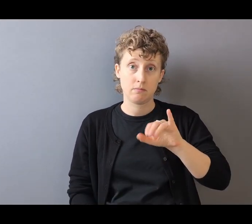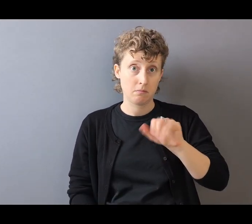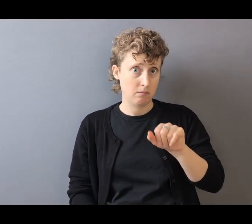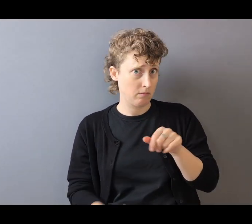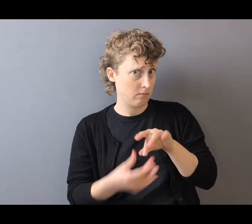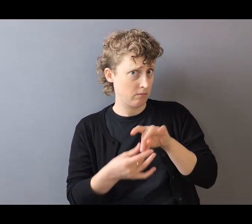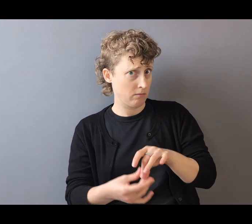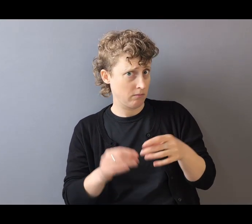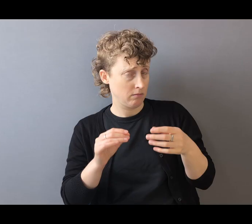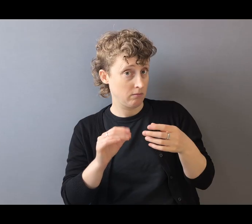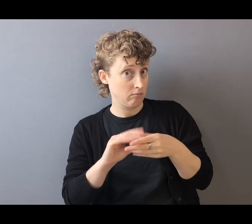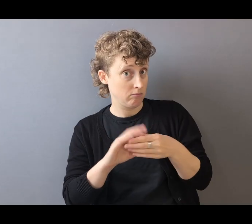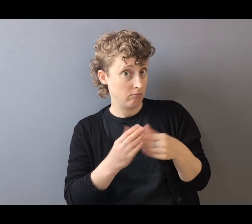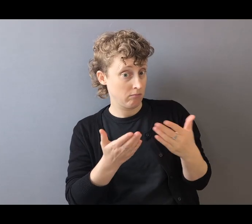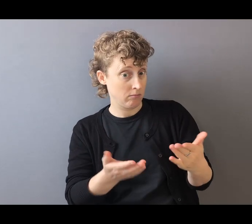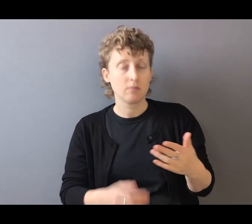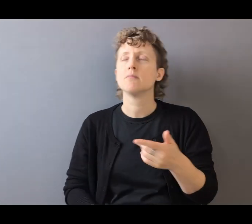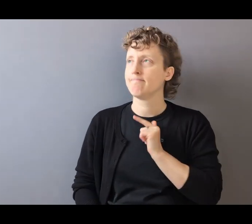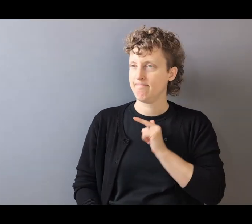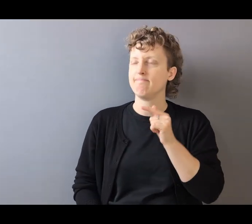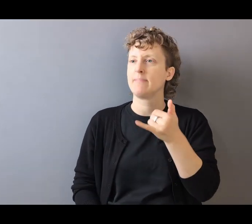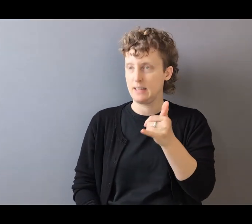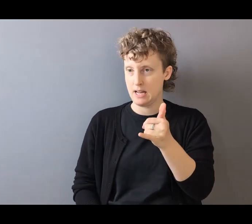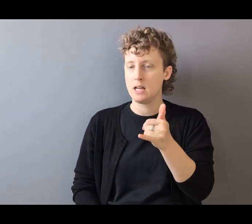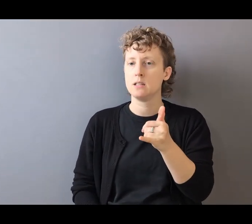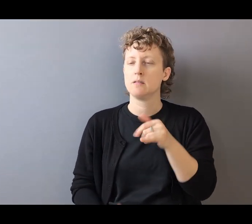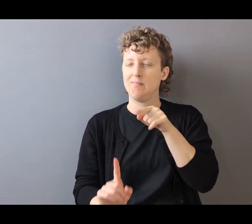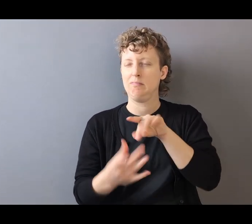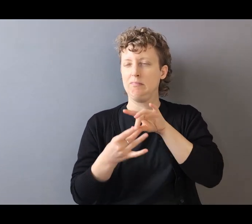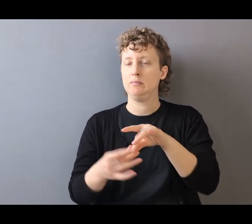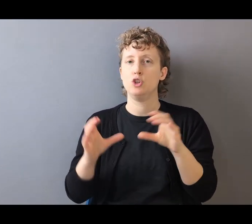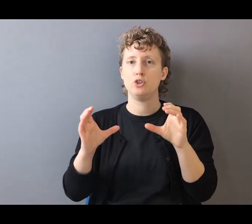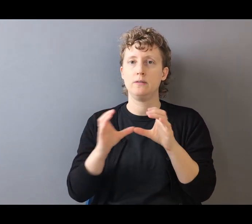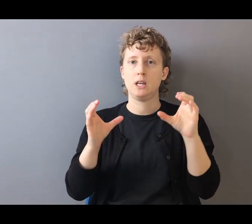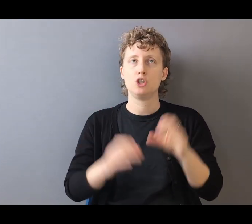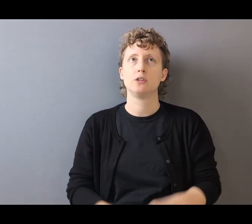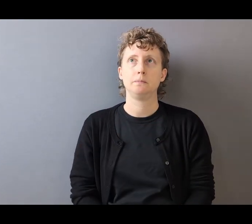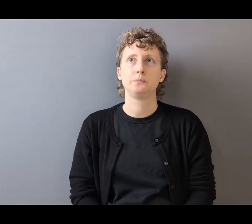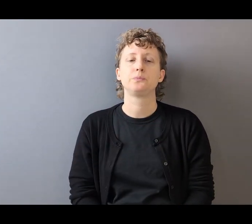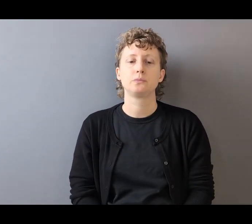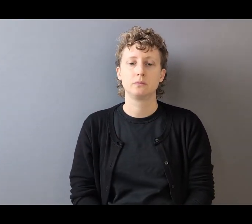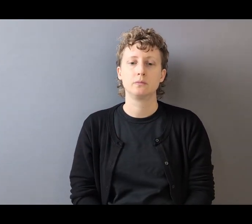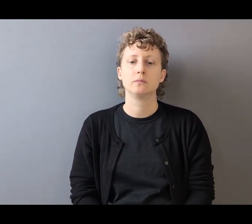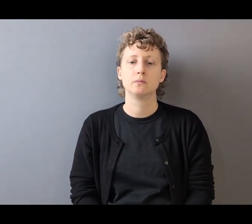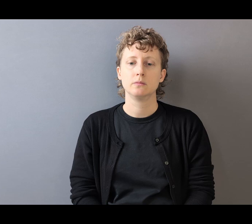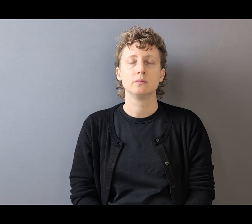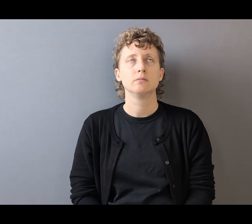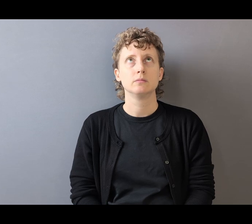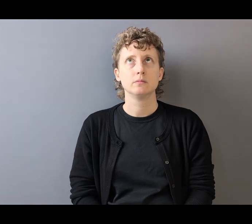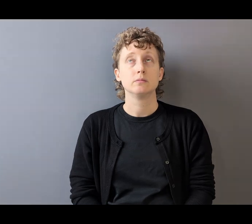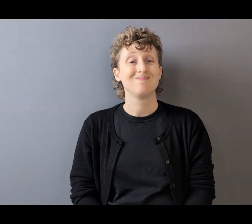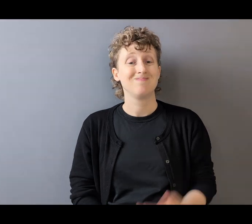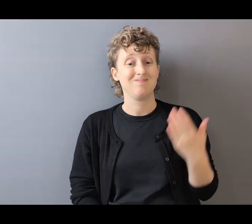or? Yeah, I wanted to point that out because what Biljana was saying. So actually, since there were